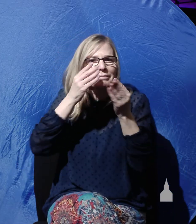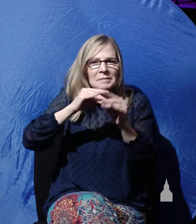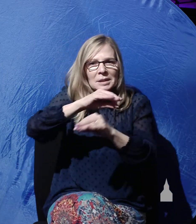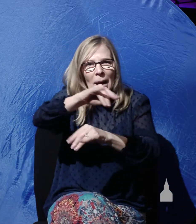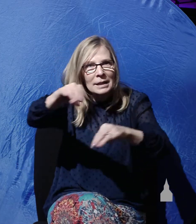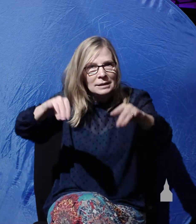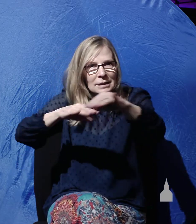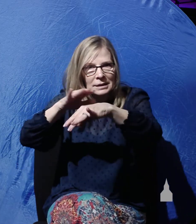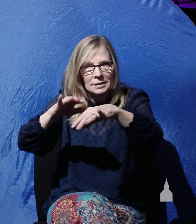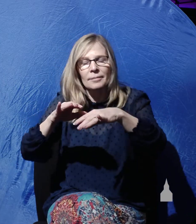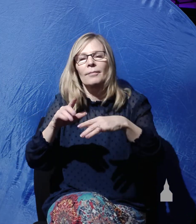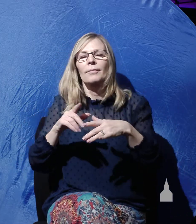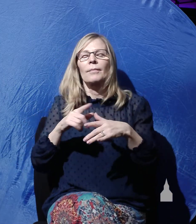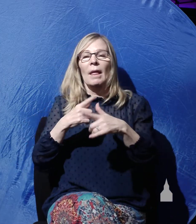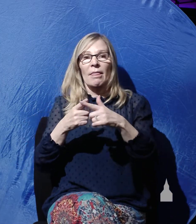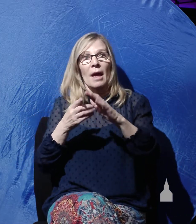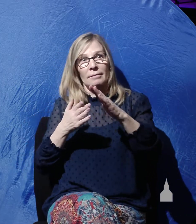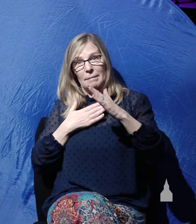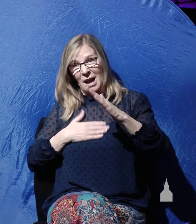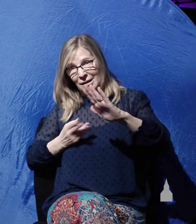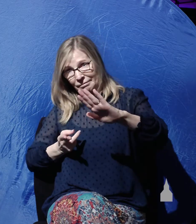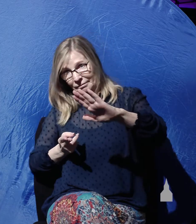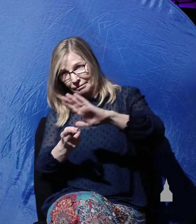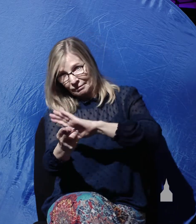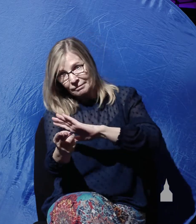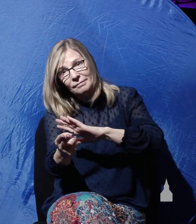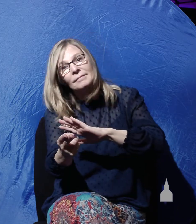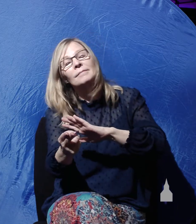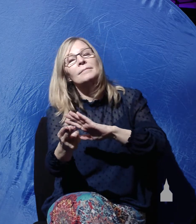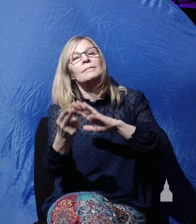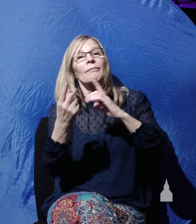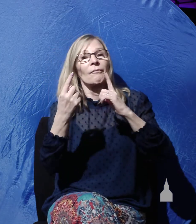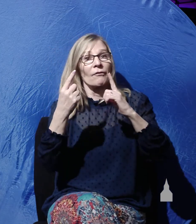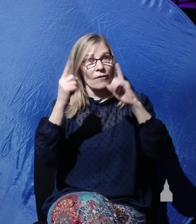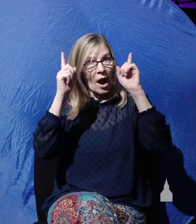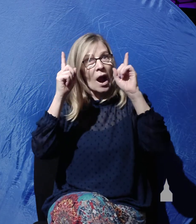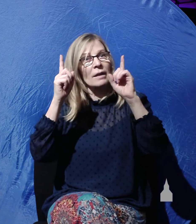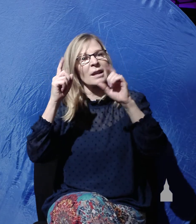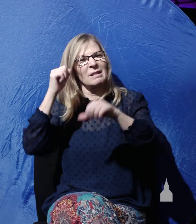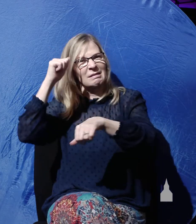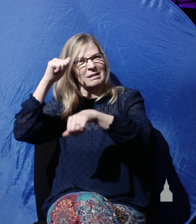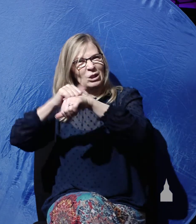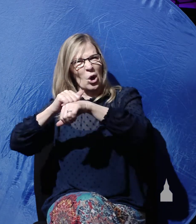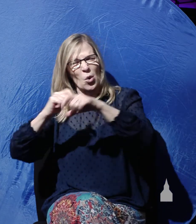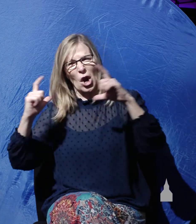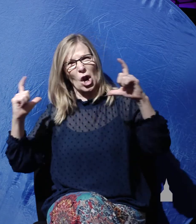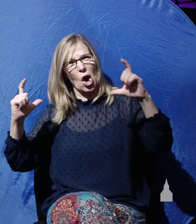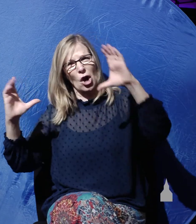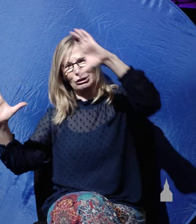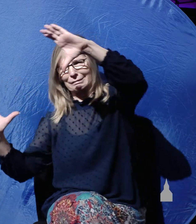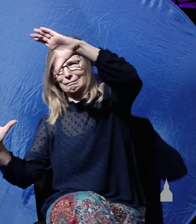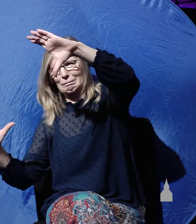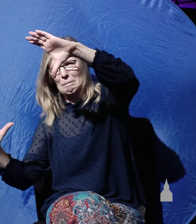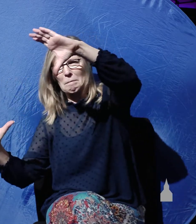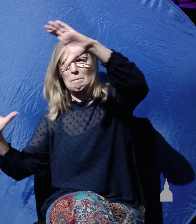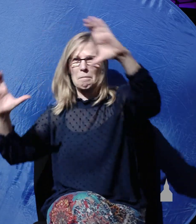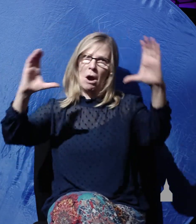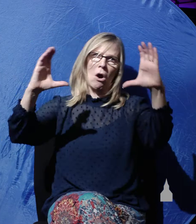Then they placed his body in the tomb, and finally they rolled a large stone to cover the entrance